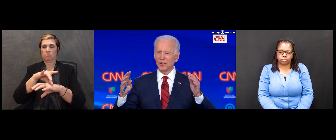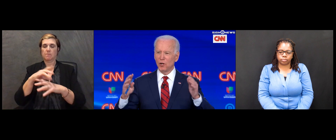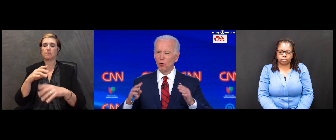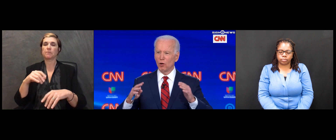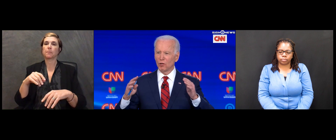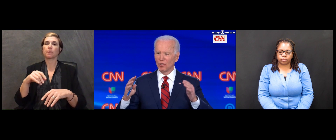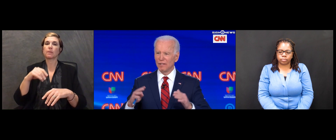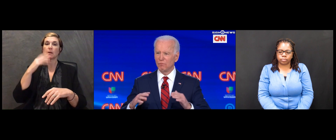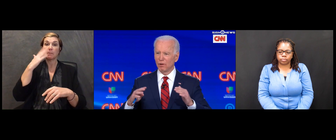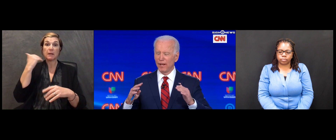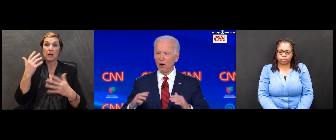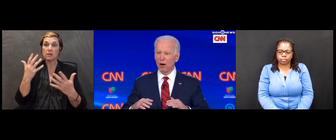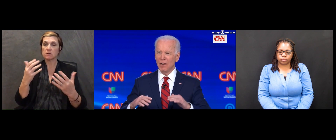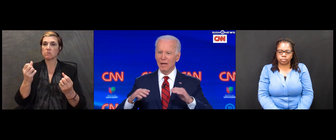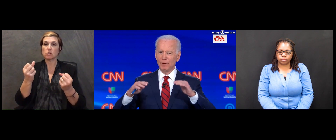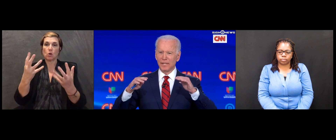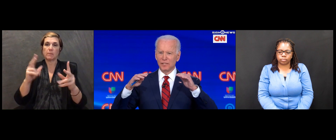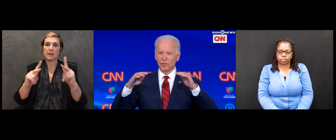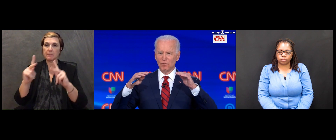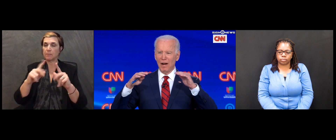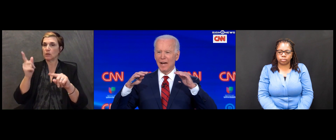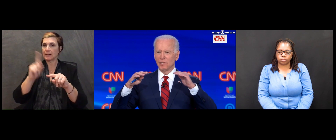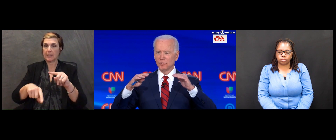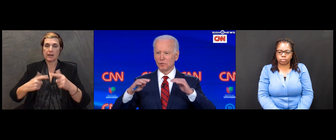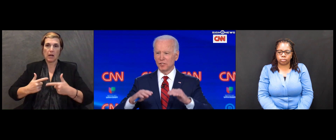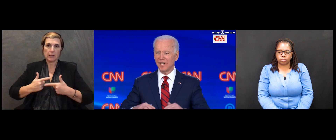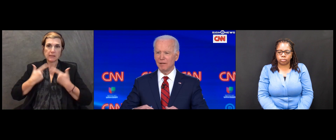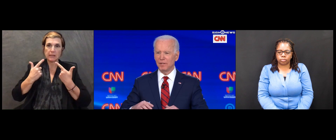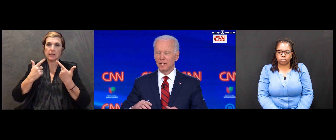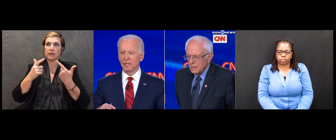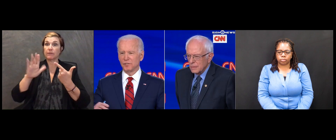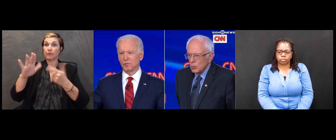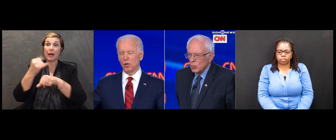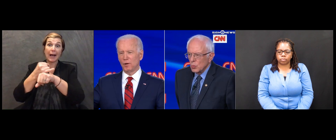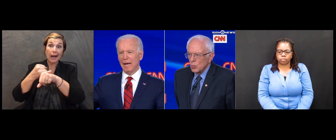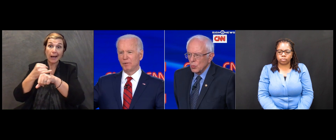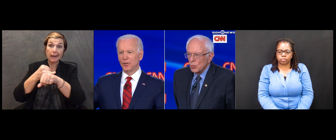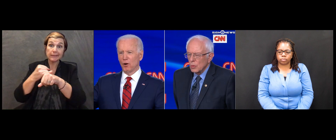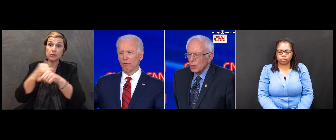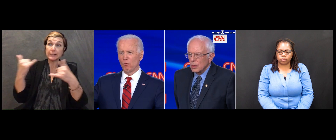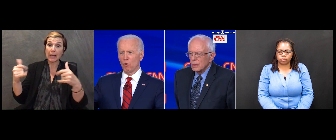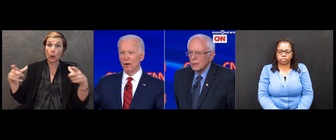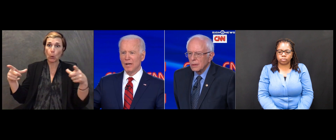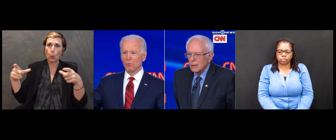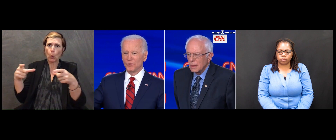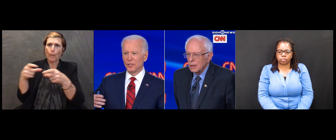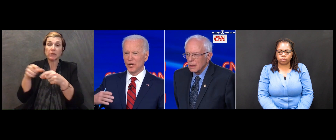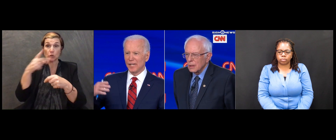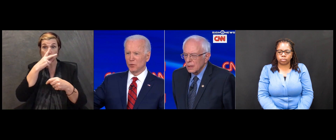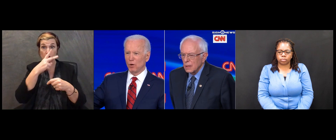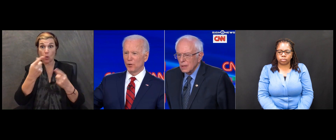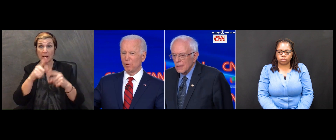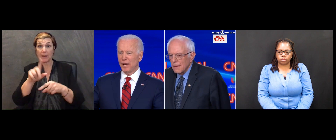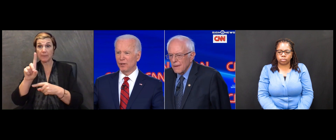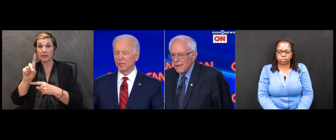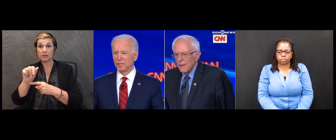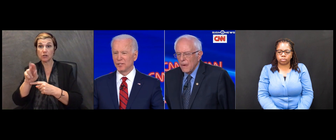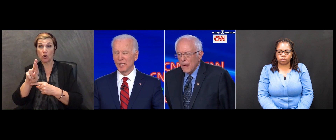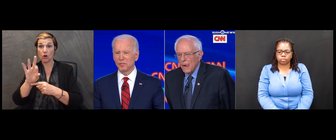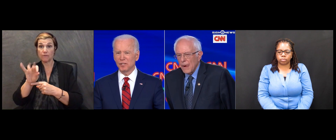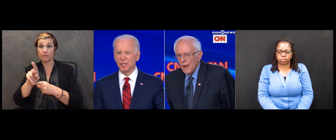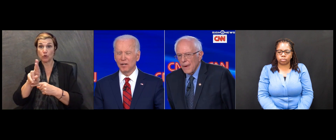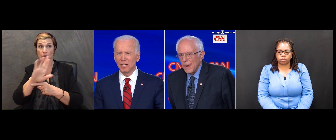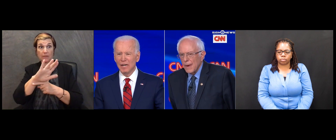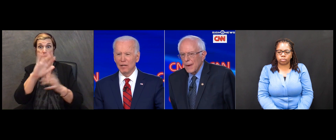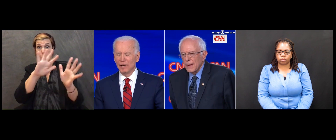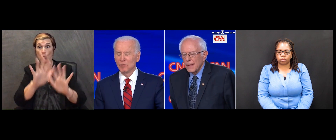because they can no longer live where they are, because their islands are sinking, because you saw what happened in Darfur with the change in weather patterns and the